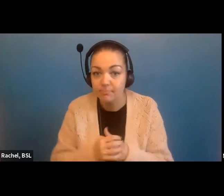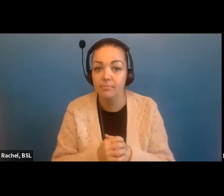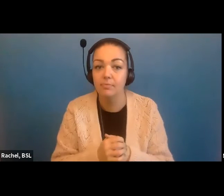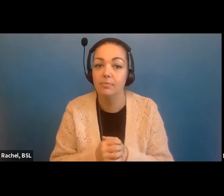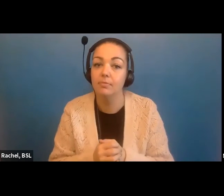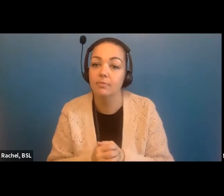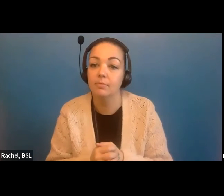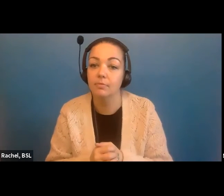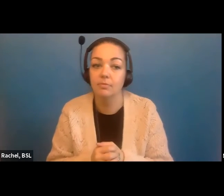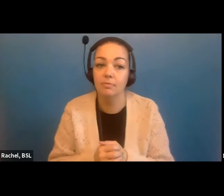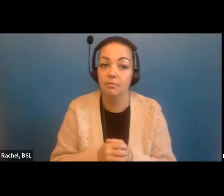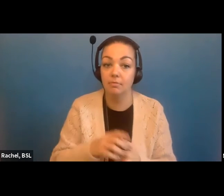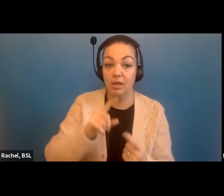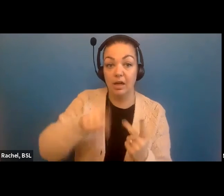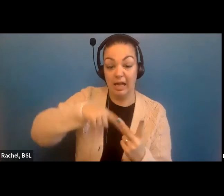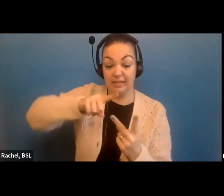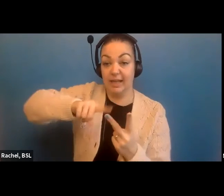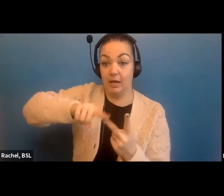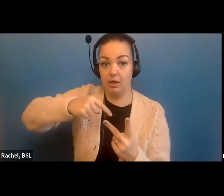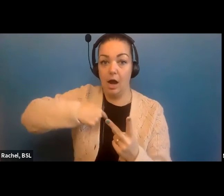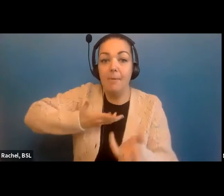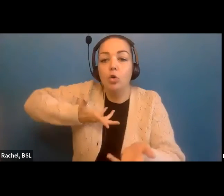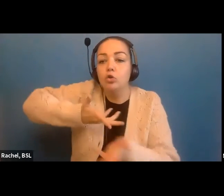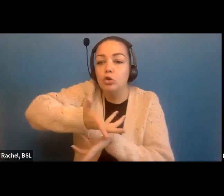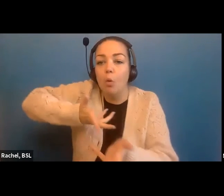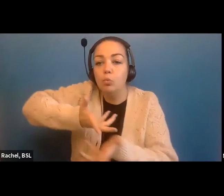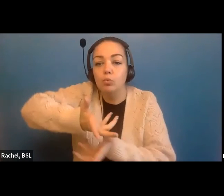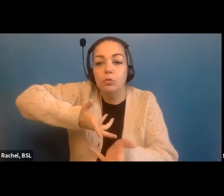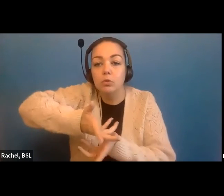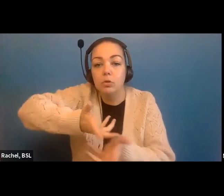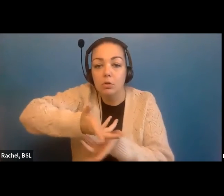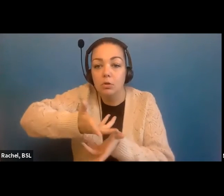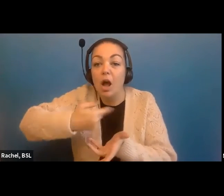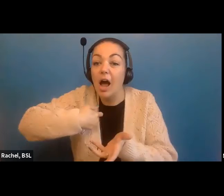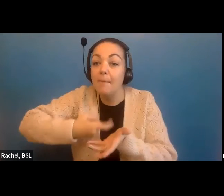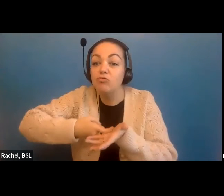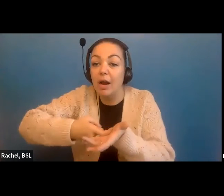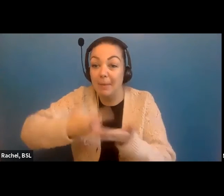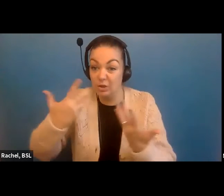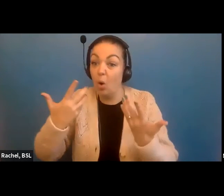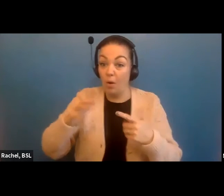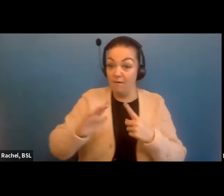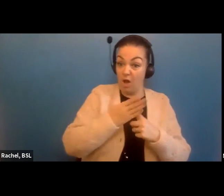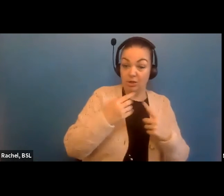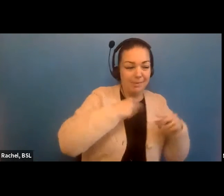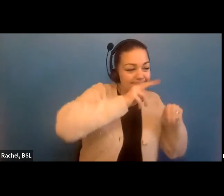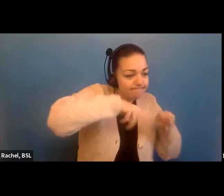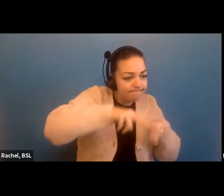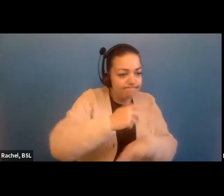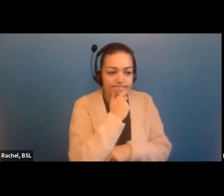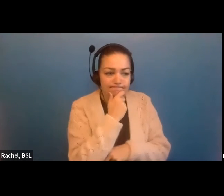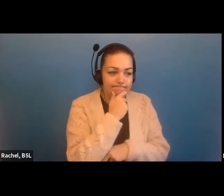And second, consult and give a recommendation on the